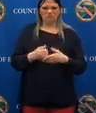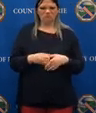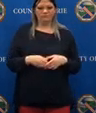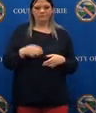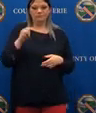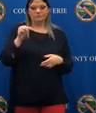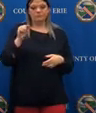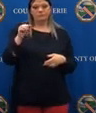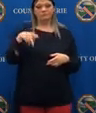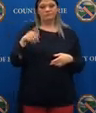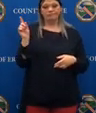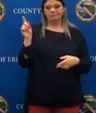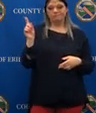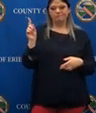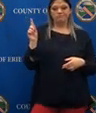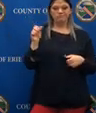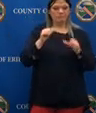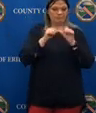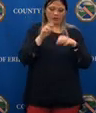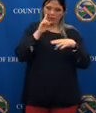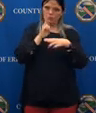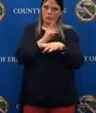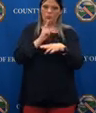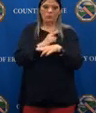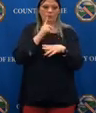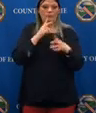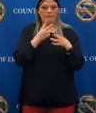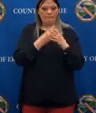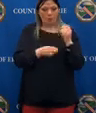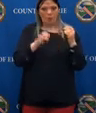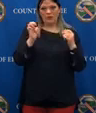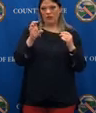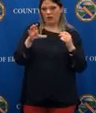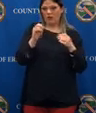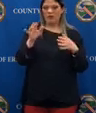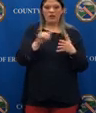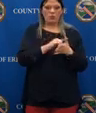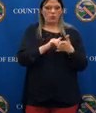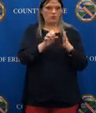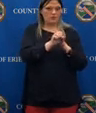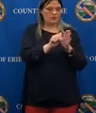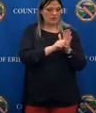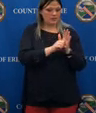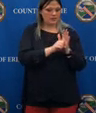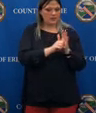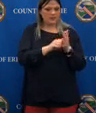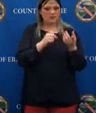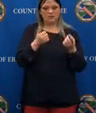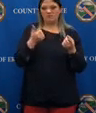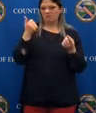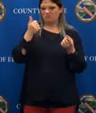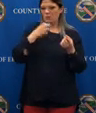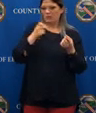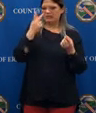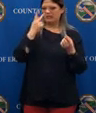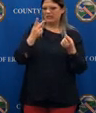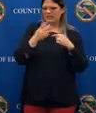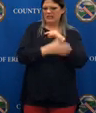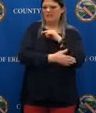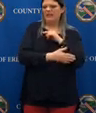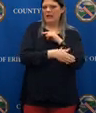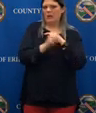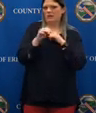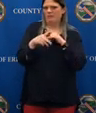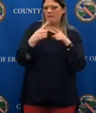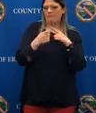Mapping. Maps continue to be utilized both by Erie County and New York State. The little county map you see on the screens